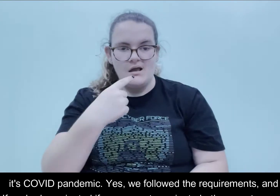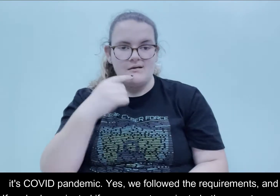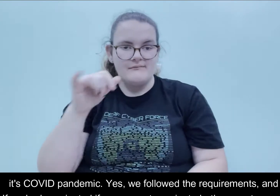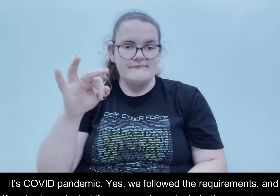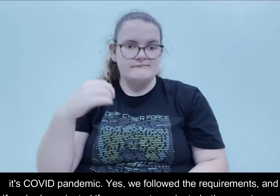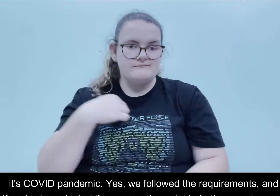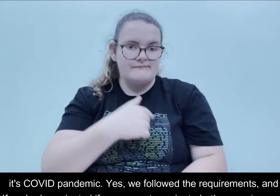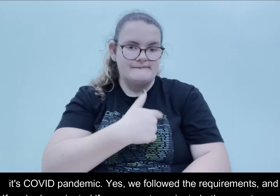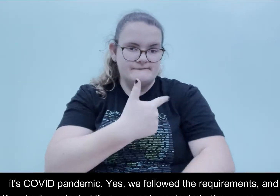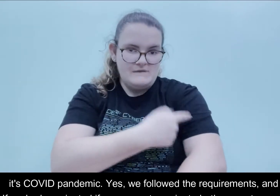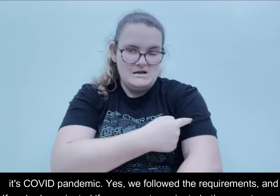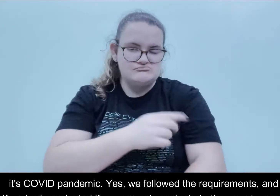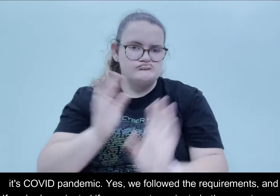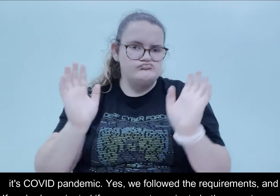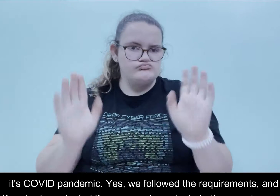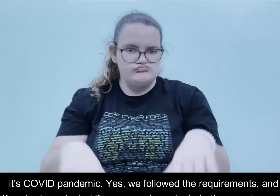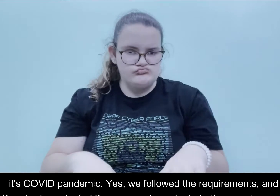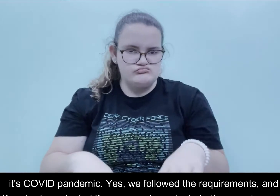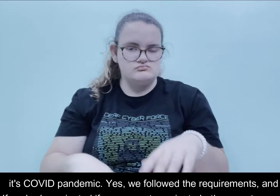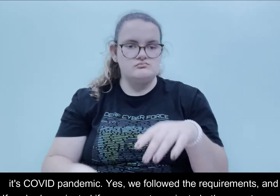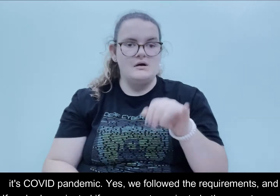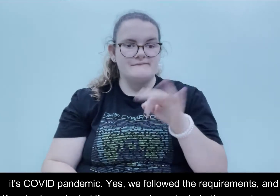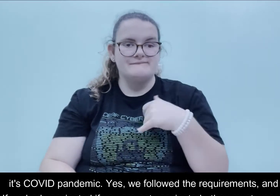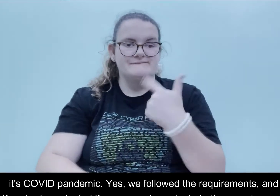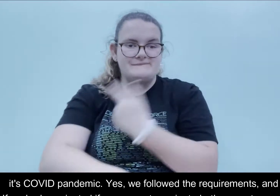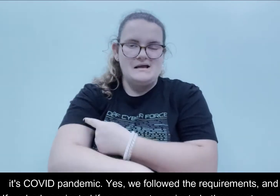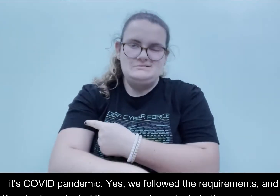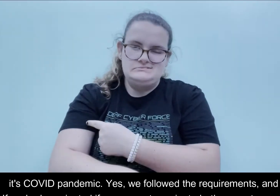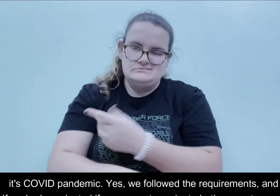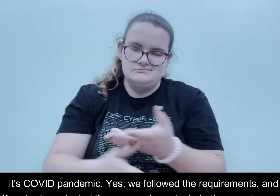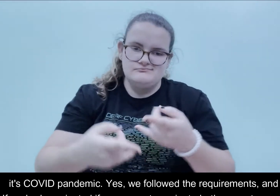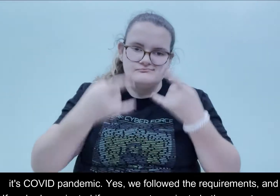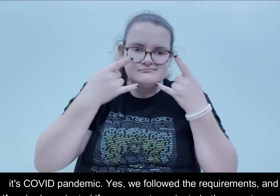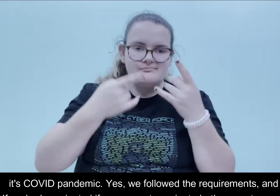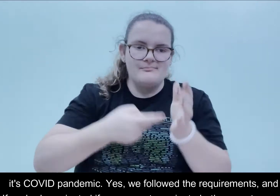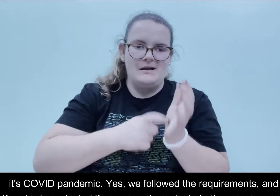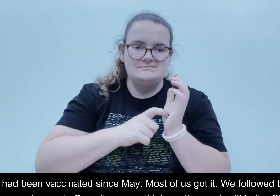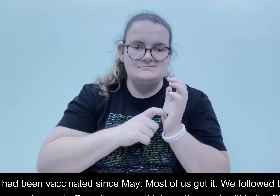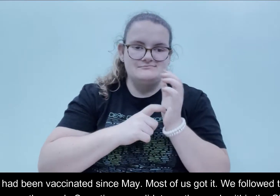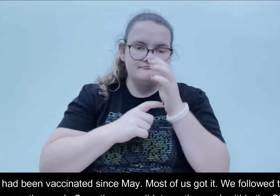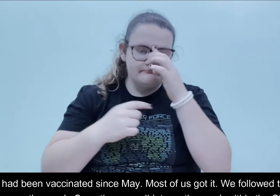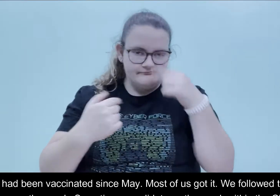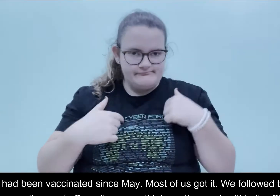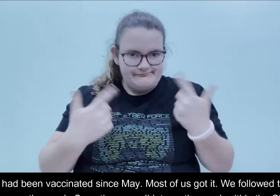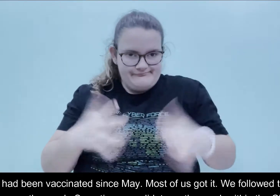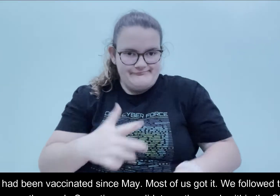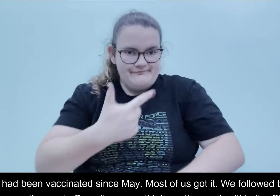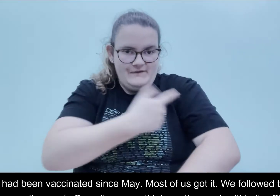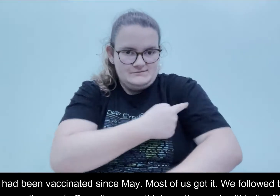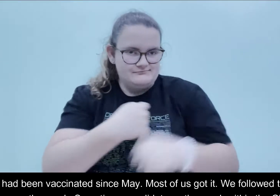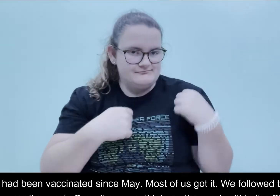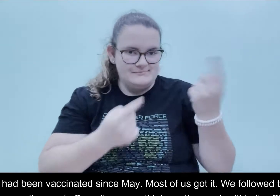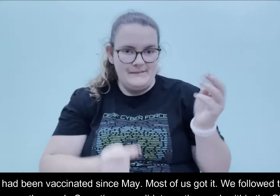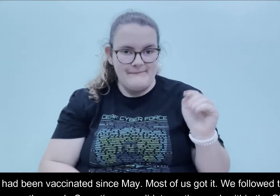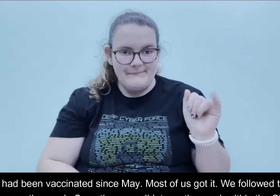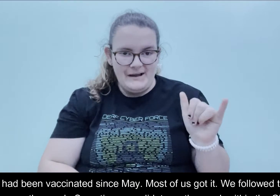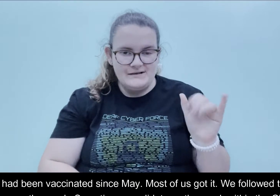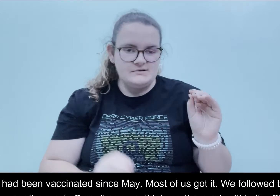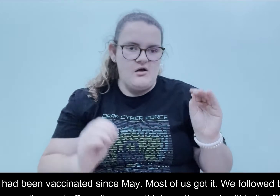the requirements and the rules and all of that and said that, if we were vaccinated, no big deal. Otherwise, you have to